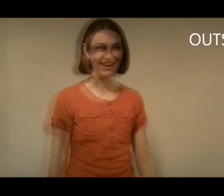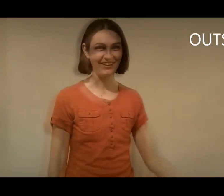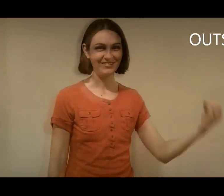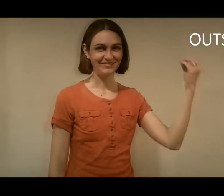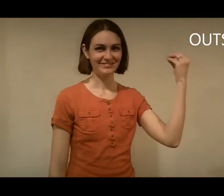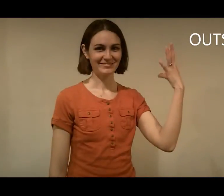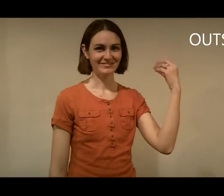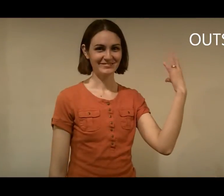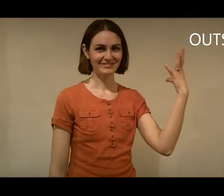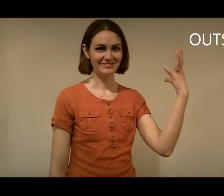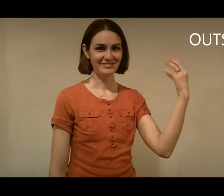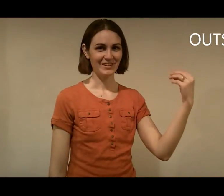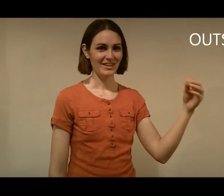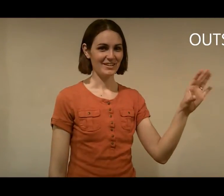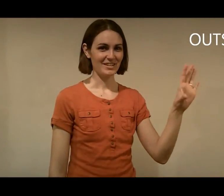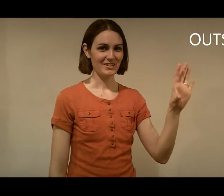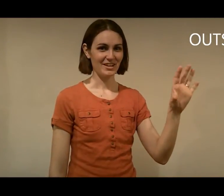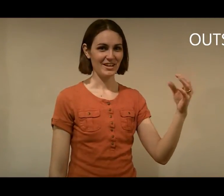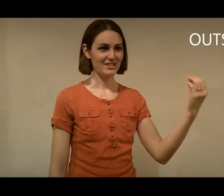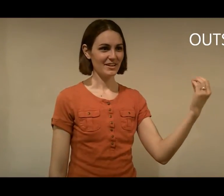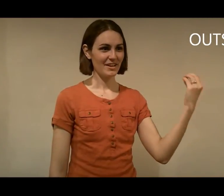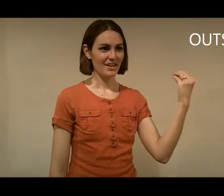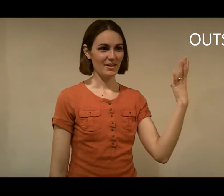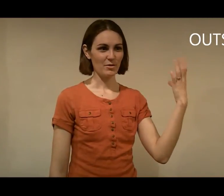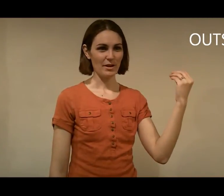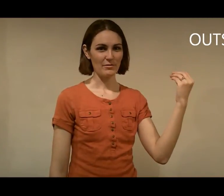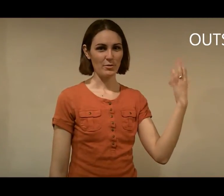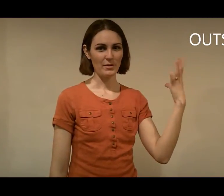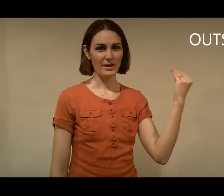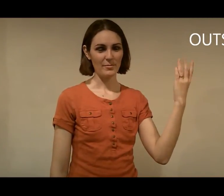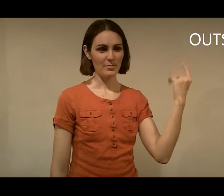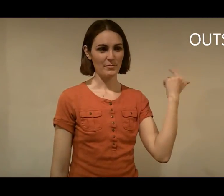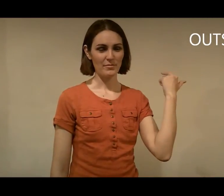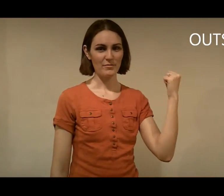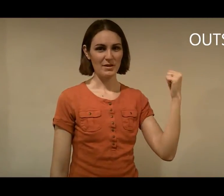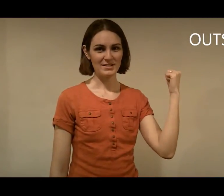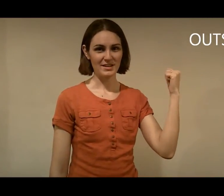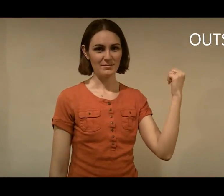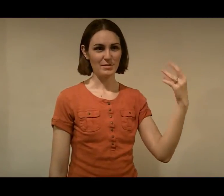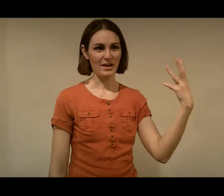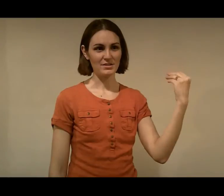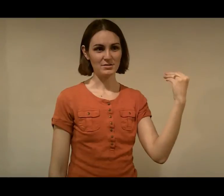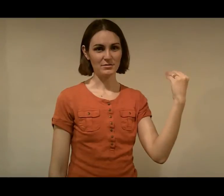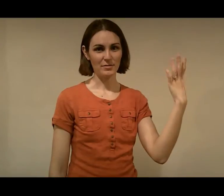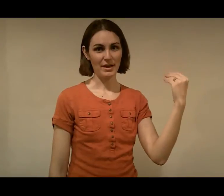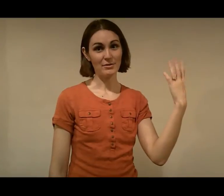Outside. Take your hand and you kind of open it up facing behind you.